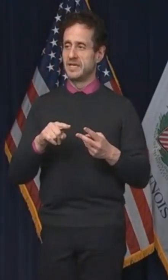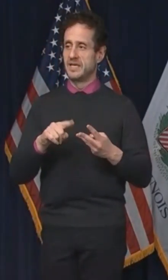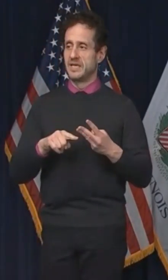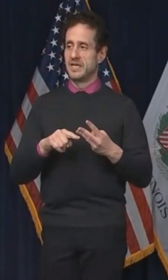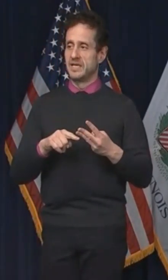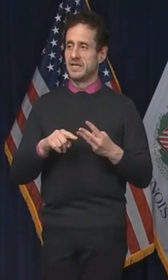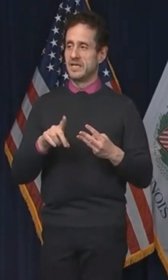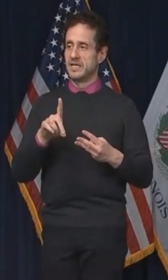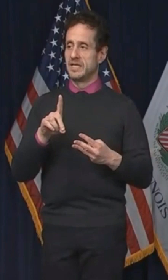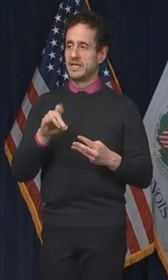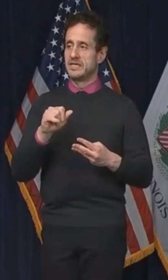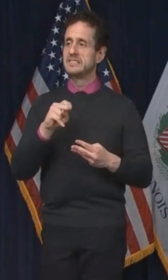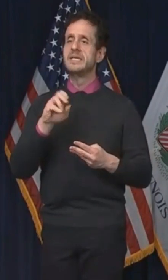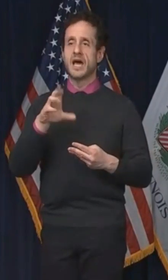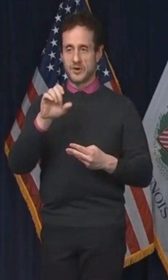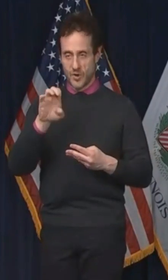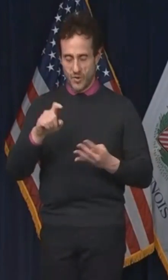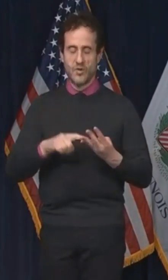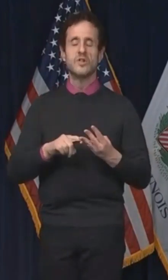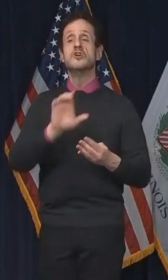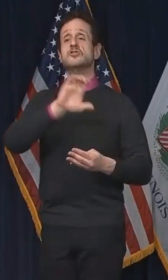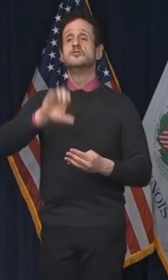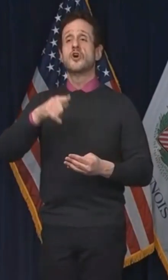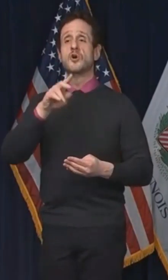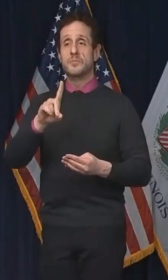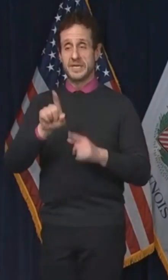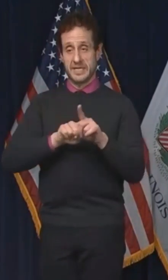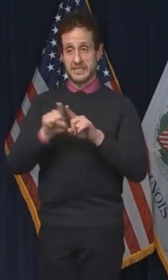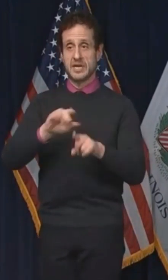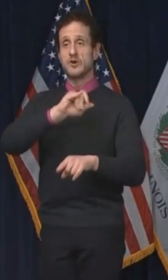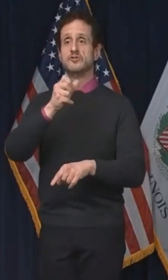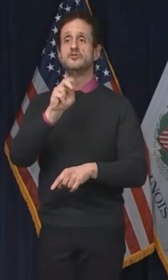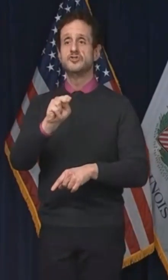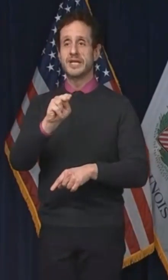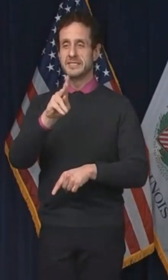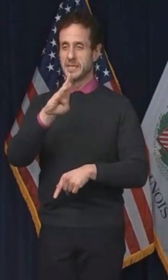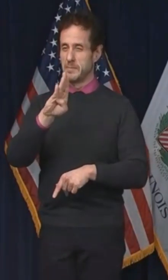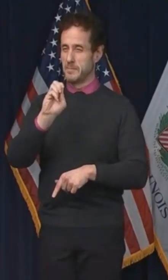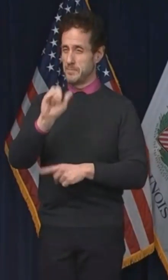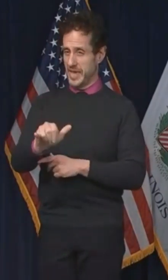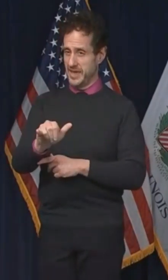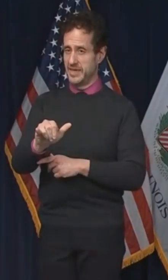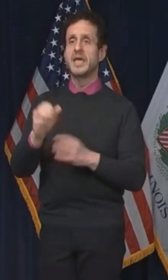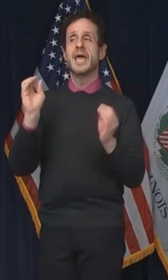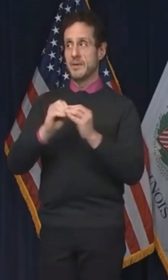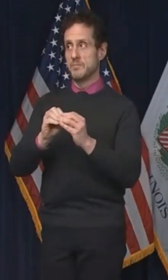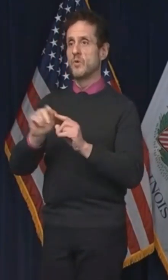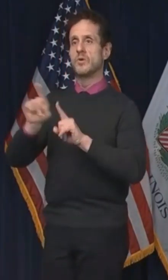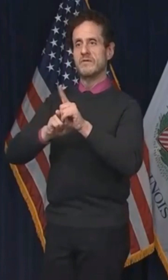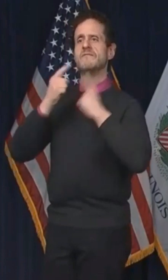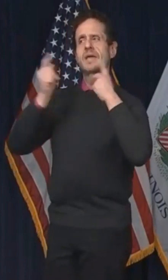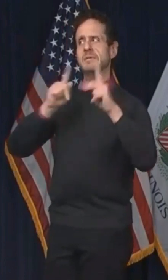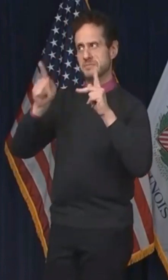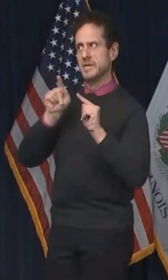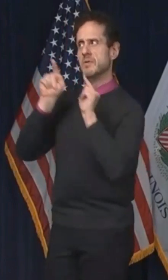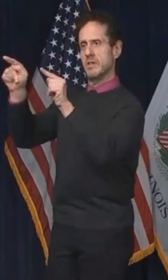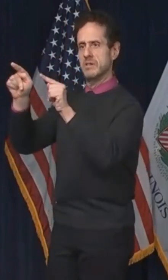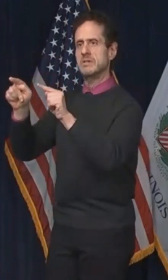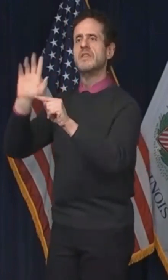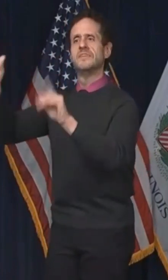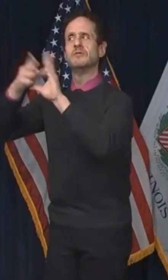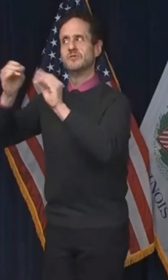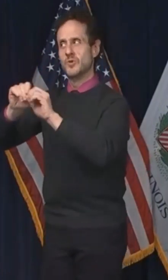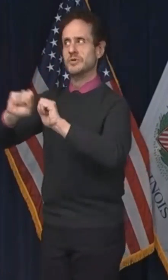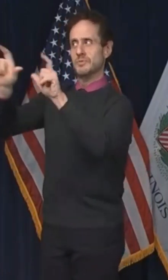Cole, Chicago PD star Jason Begg, and there are many more to come. You can also print your